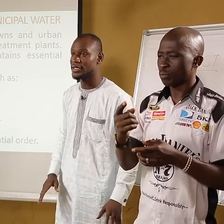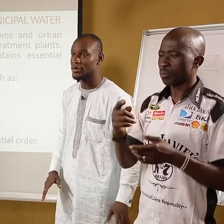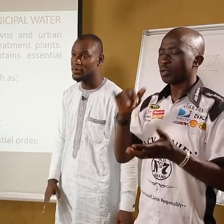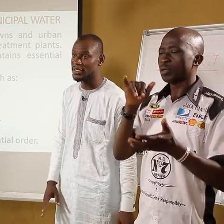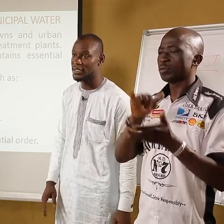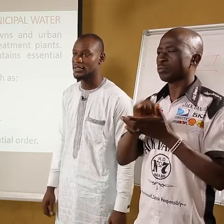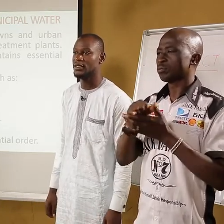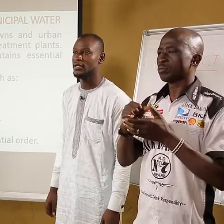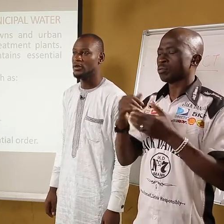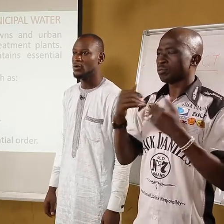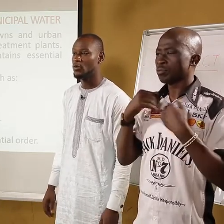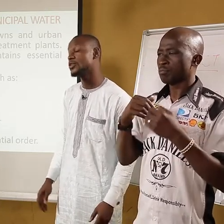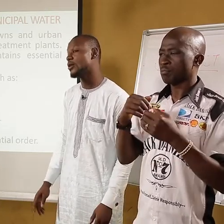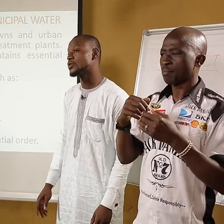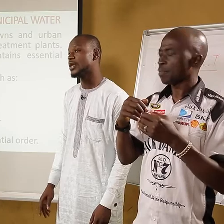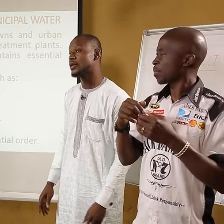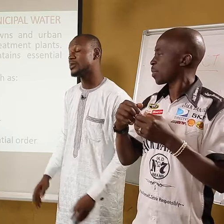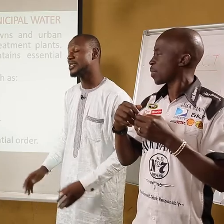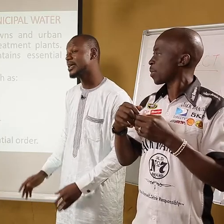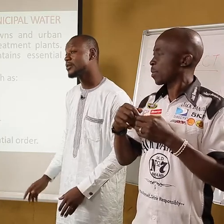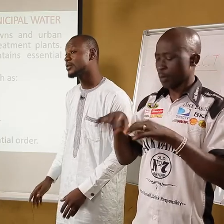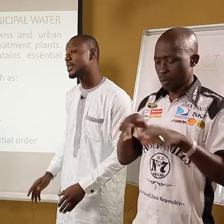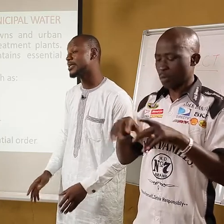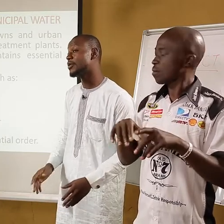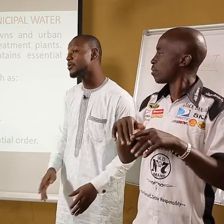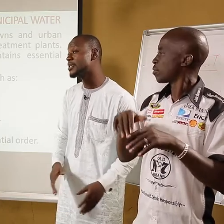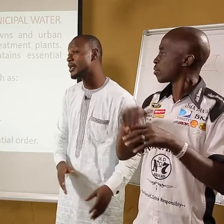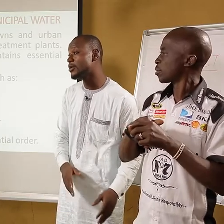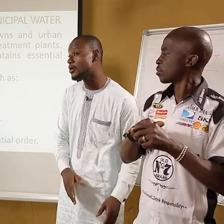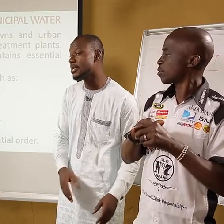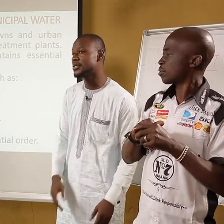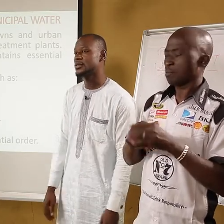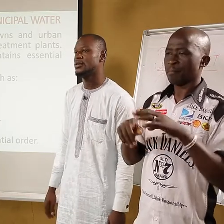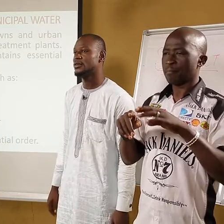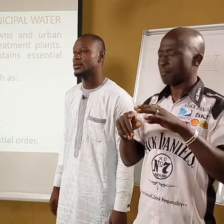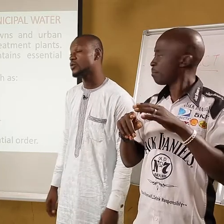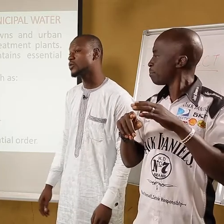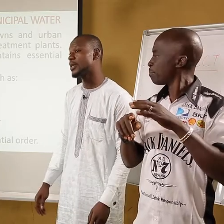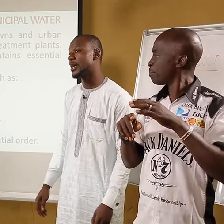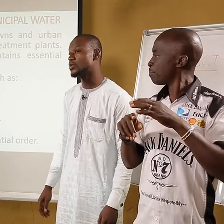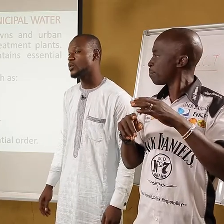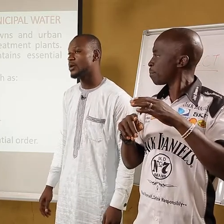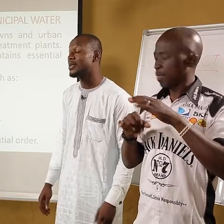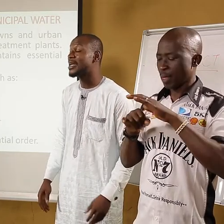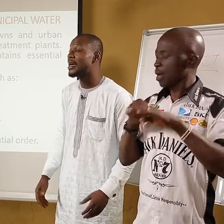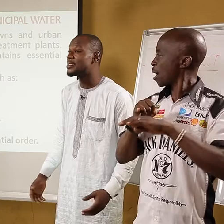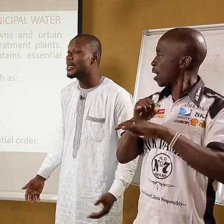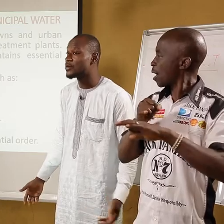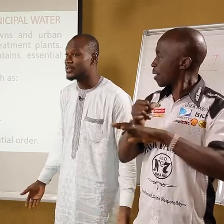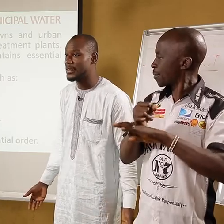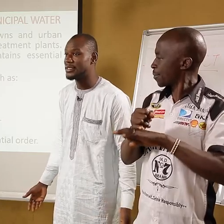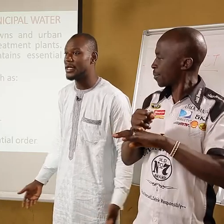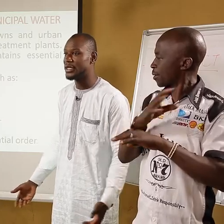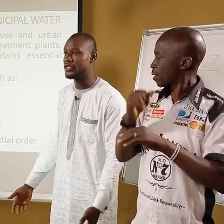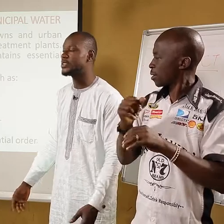both metals and non-metals. Water also reacts with metallic oxides and non-metallic oxides. It also acts